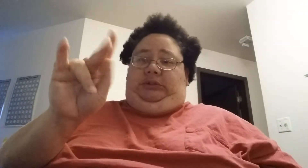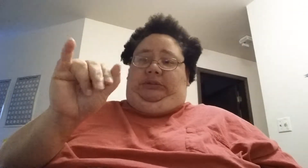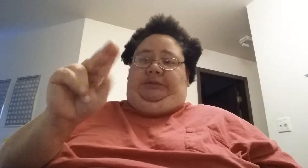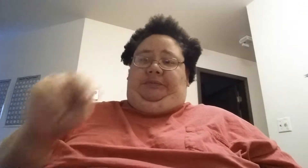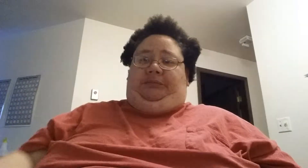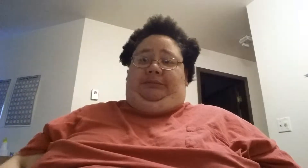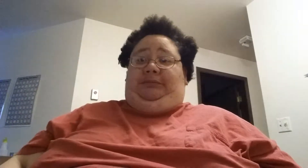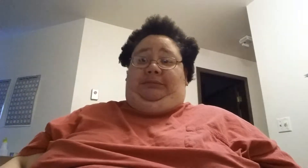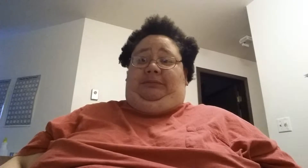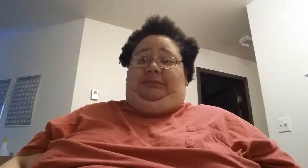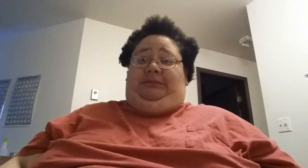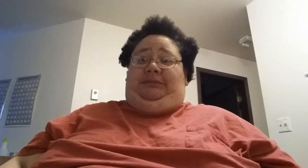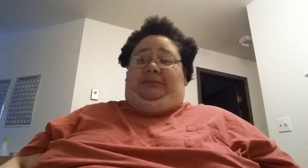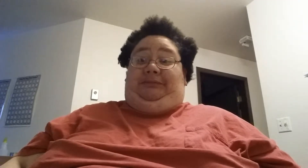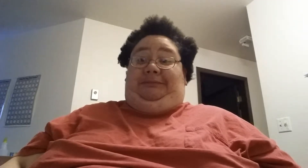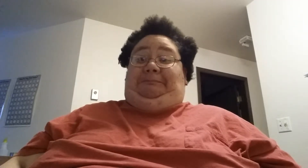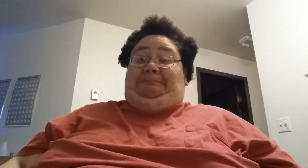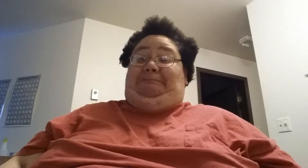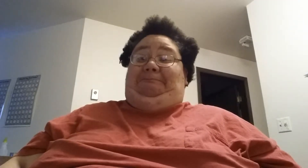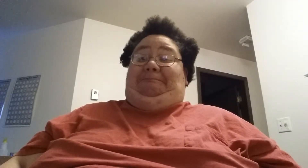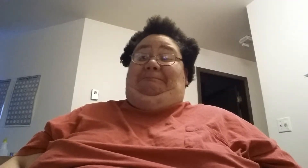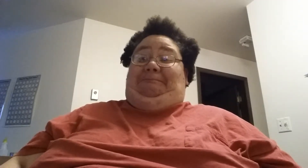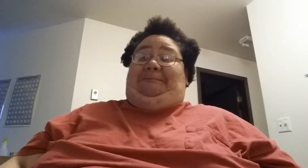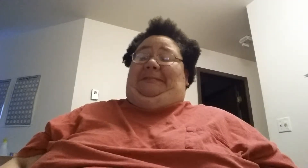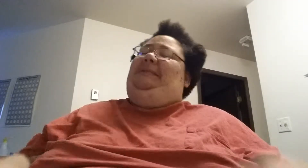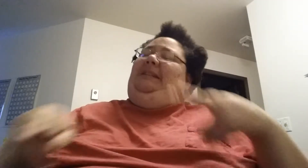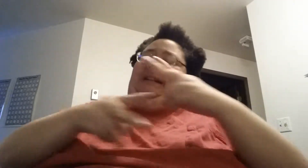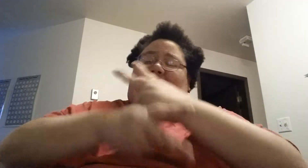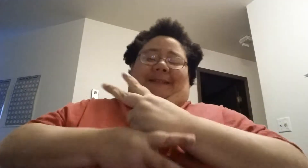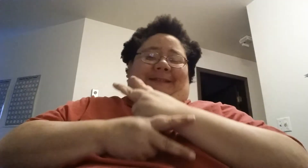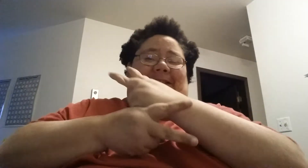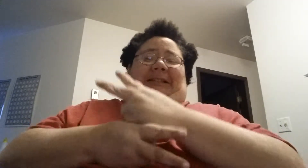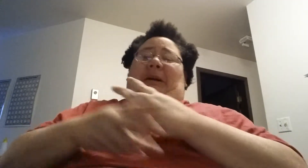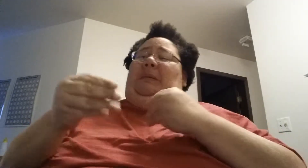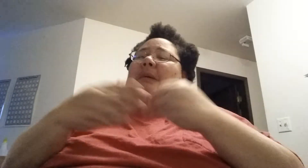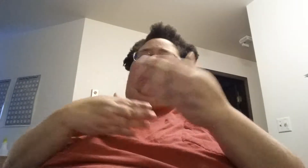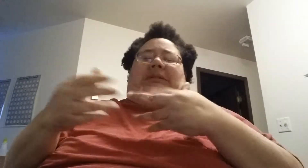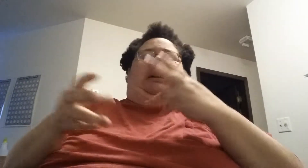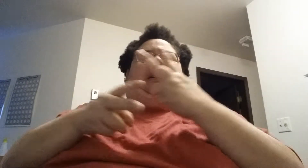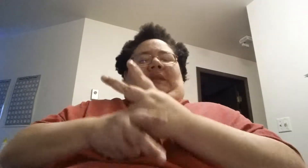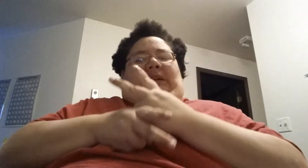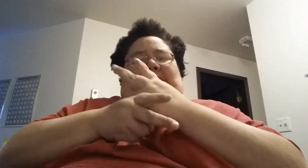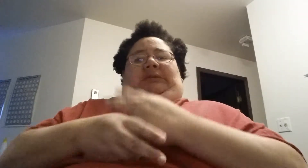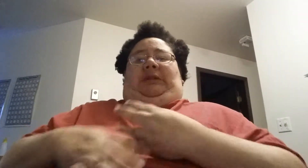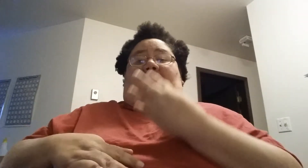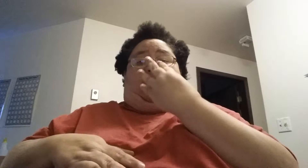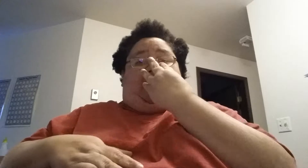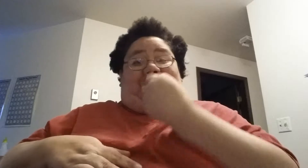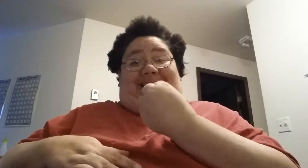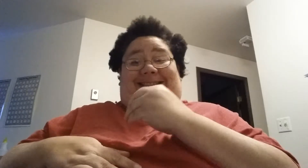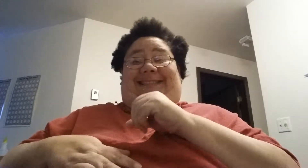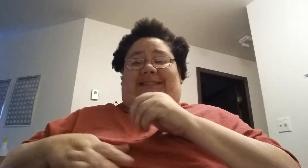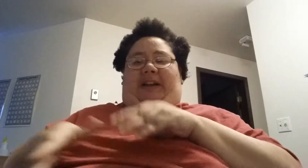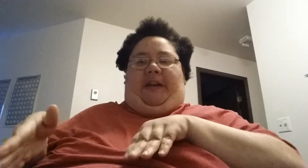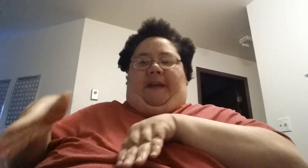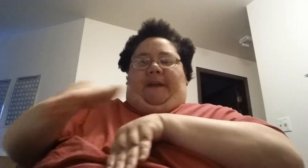ball's under lock and key. The players resting today. They'll practice on the final day before the big game. If you need your hands on a last-minute